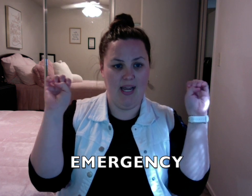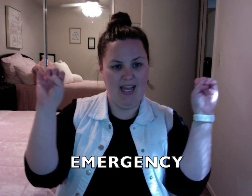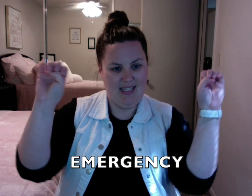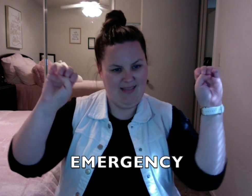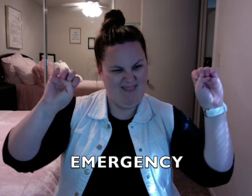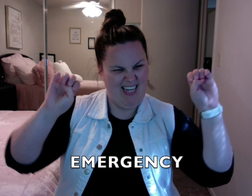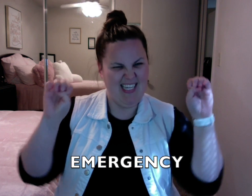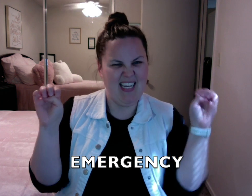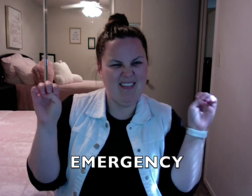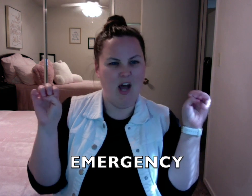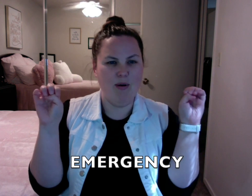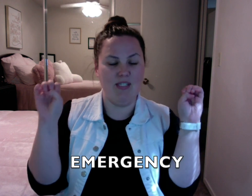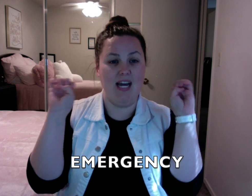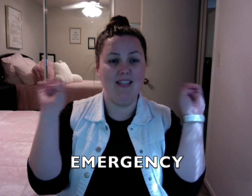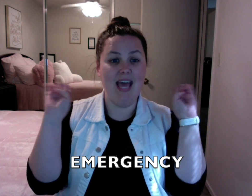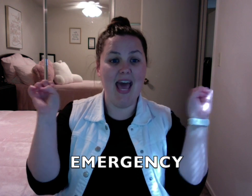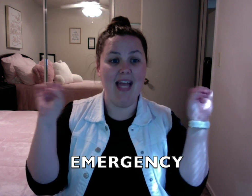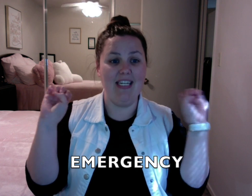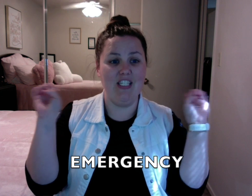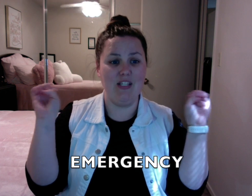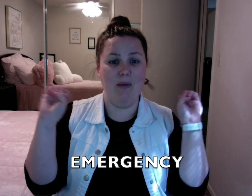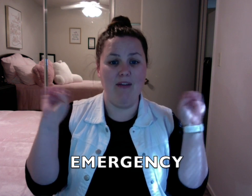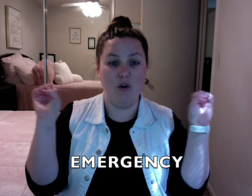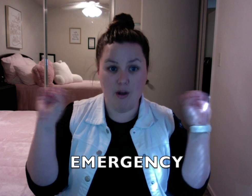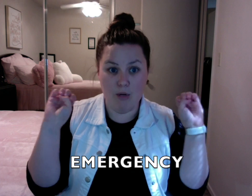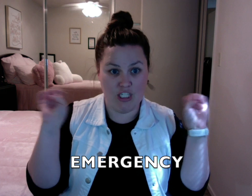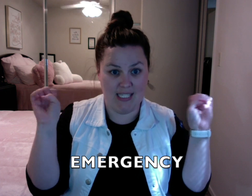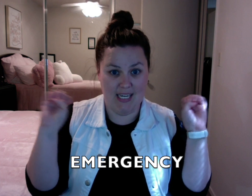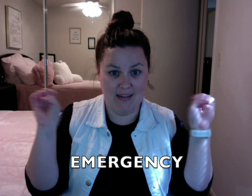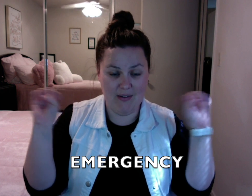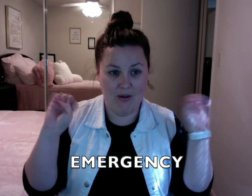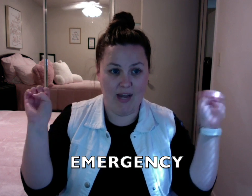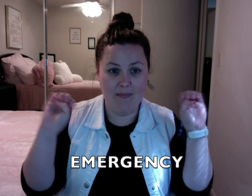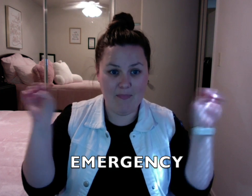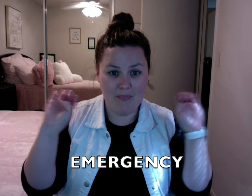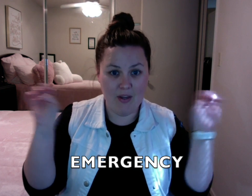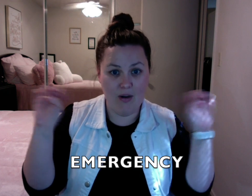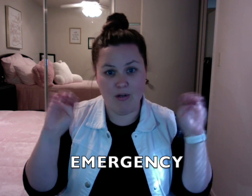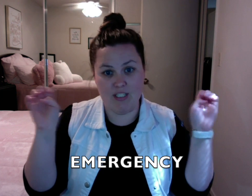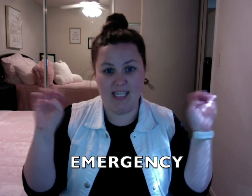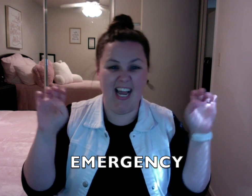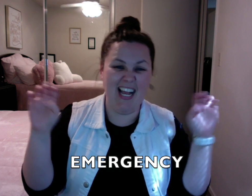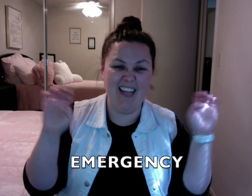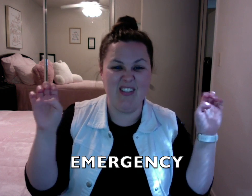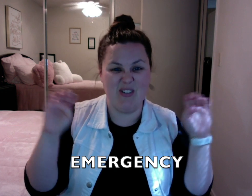kind of say elbows tucked, and they just go back and forth. Emergency, okay? Emergency. I kind of use a screaming